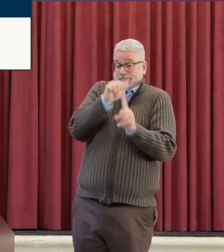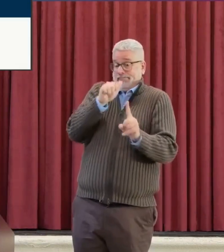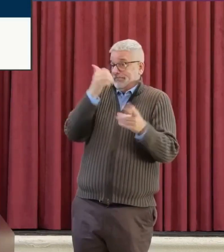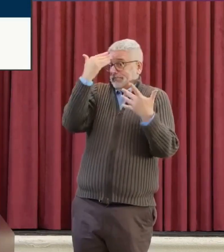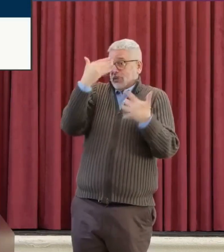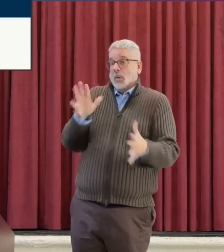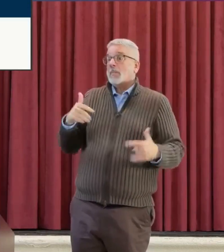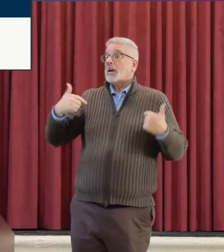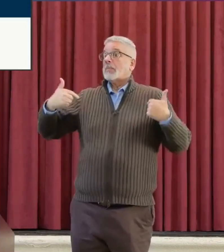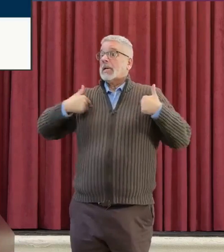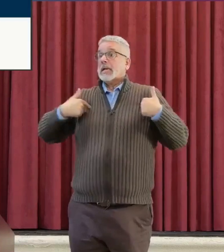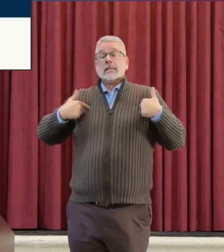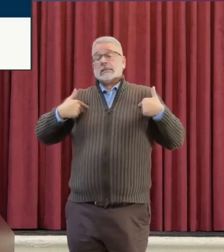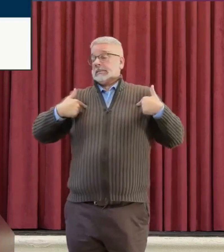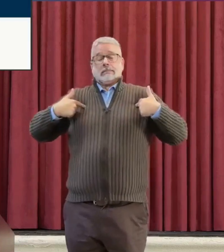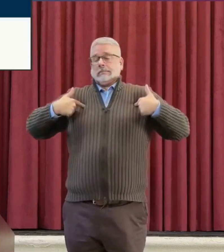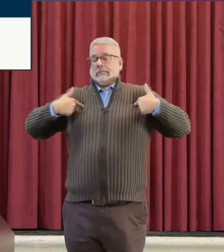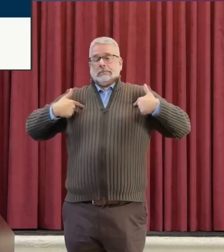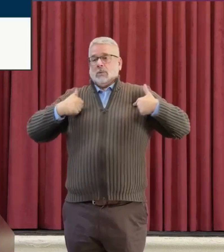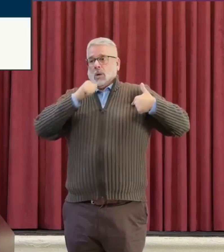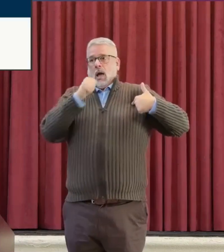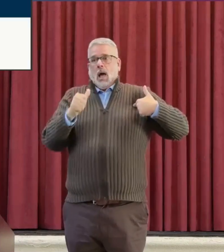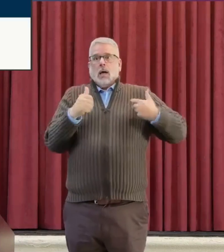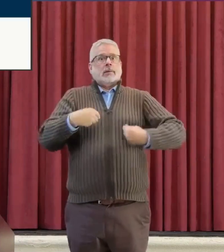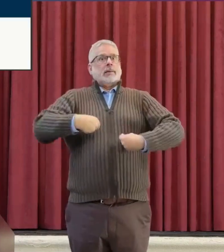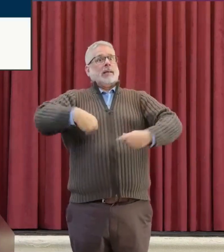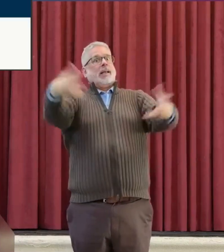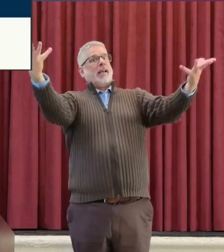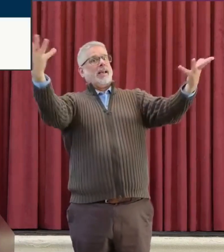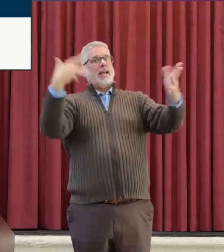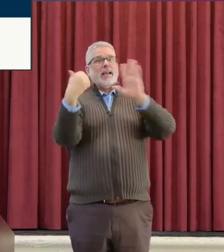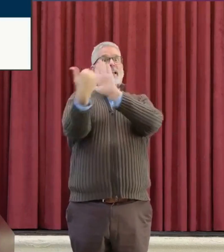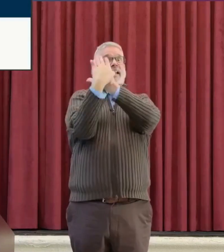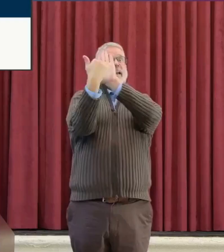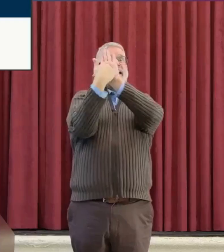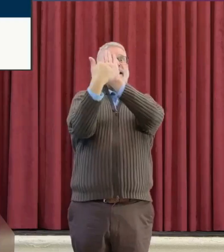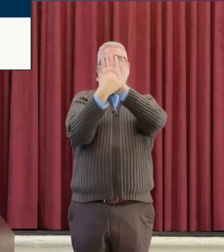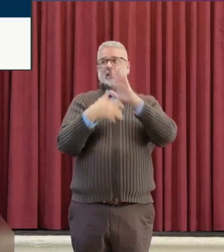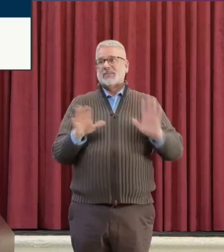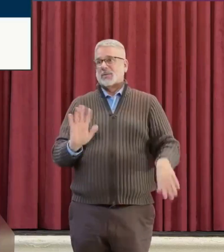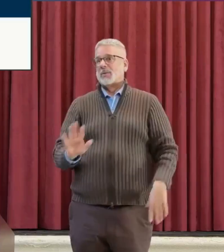wouldn't give any information to the person.